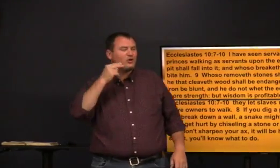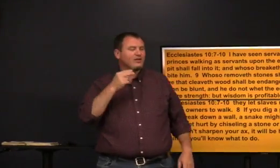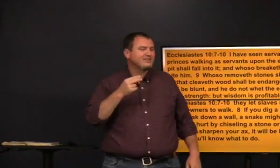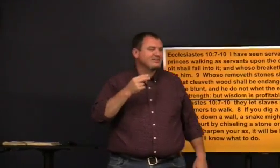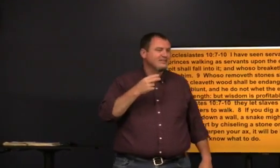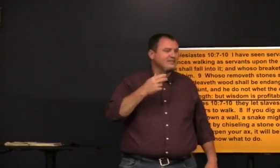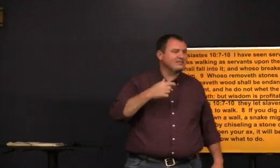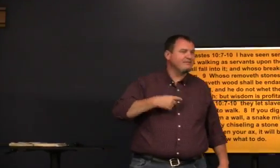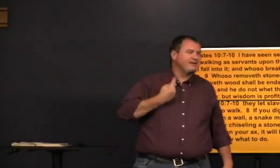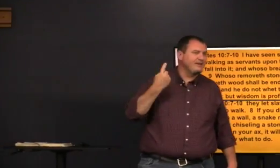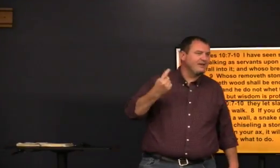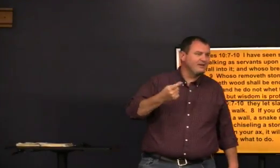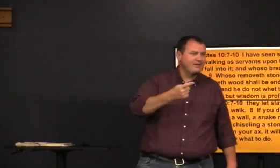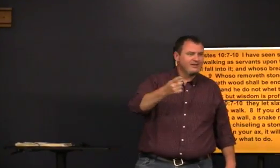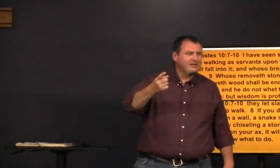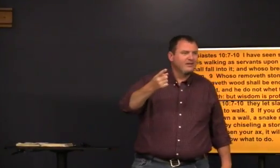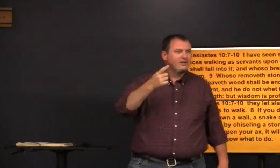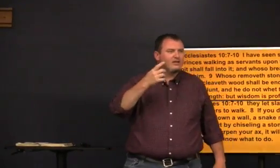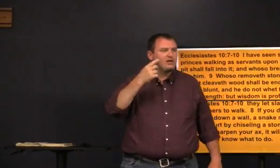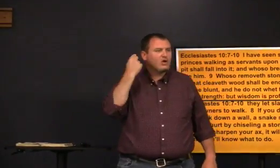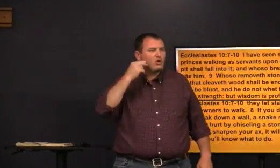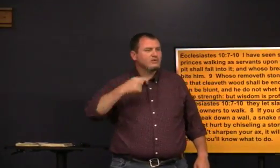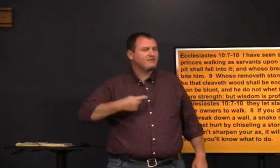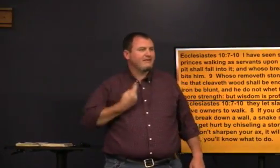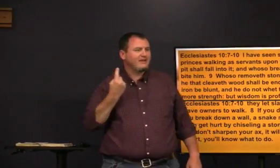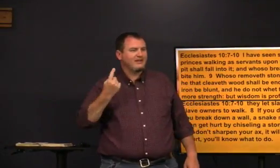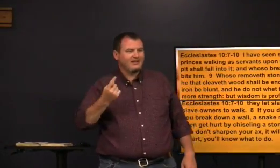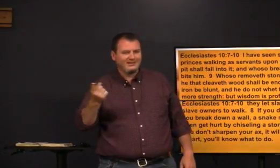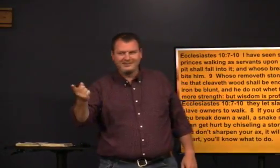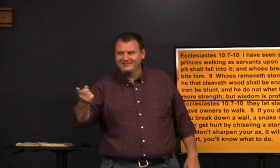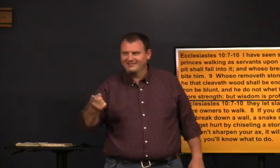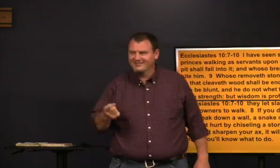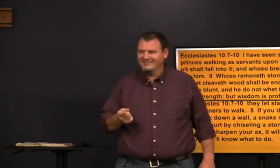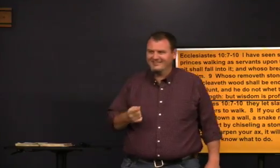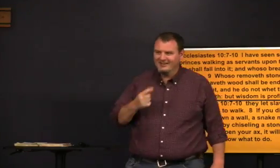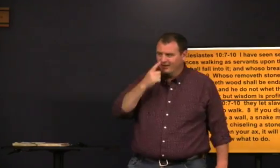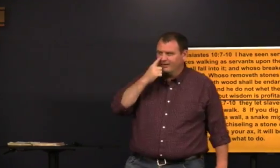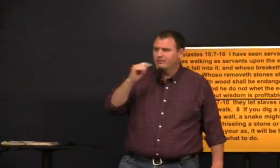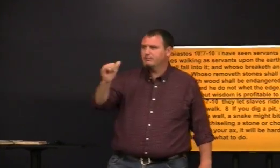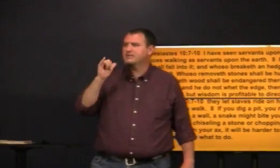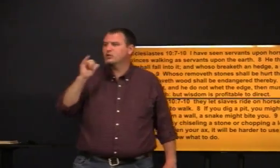Nicole is offended. Nicole is offended. Me too.